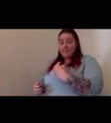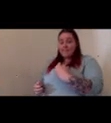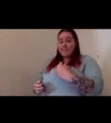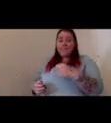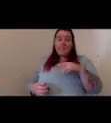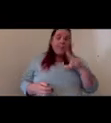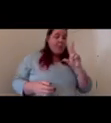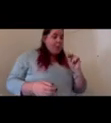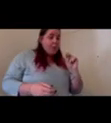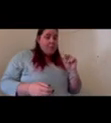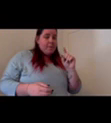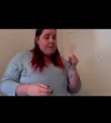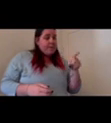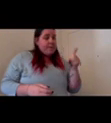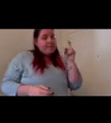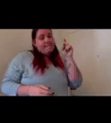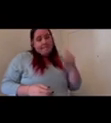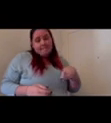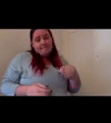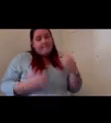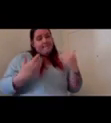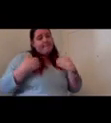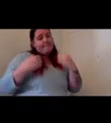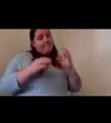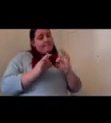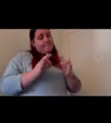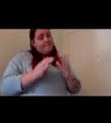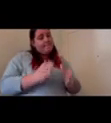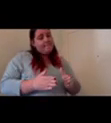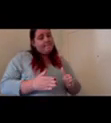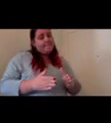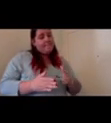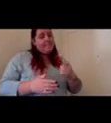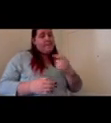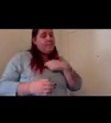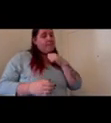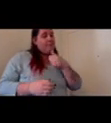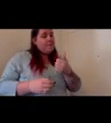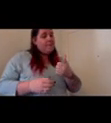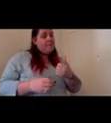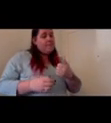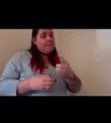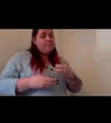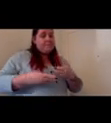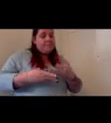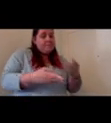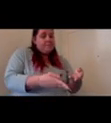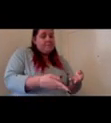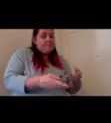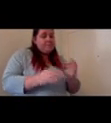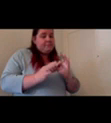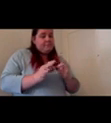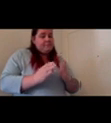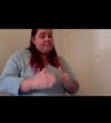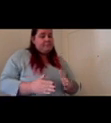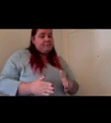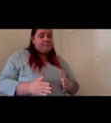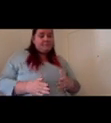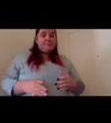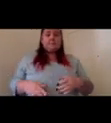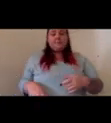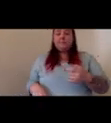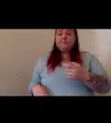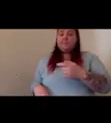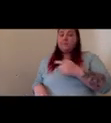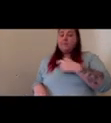And he told me, no, they must have an interpreter. I'm not going to provide